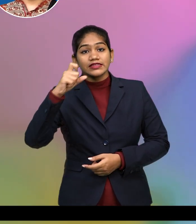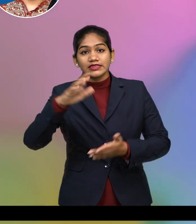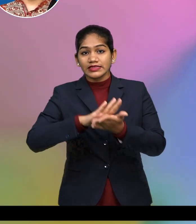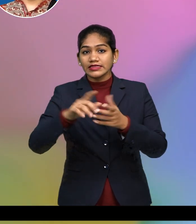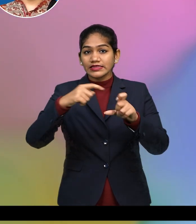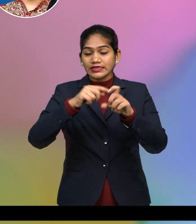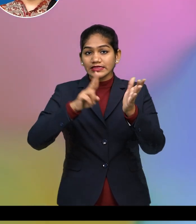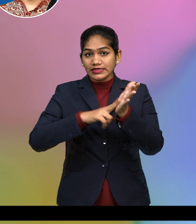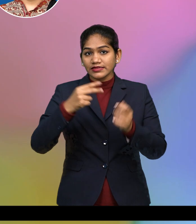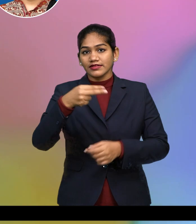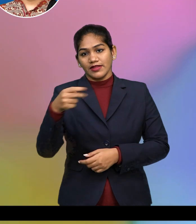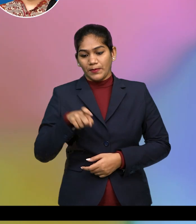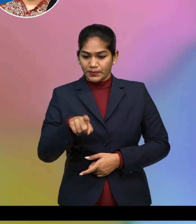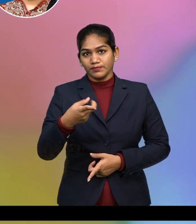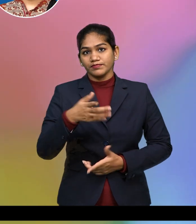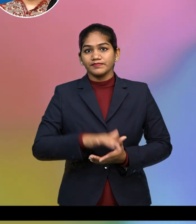lichens,